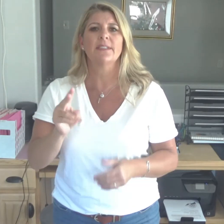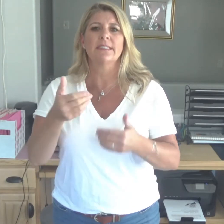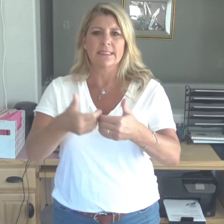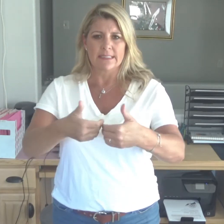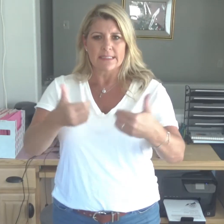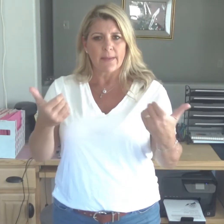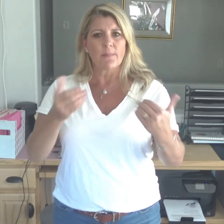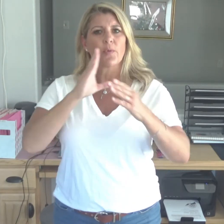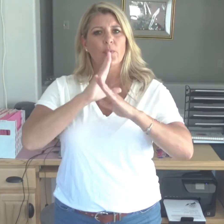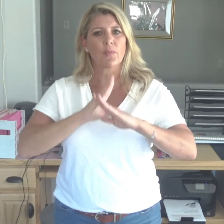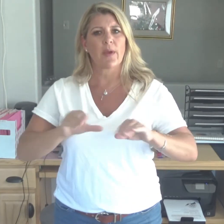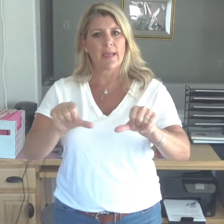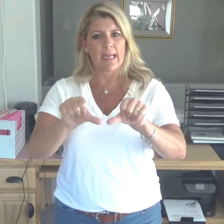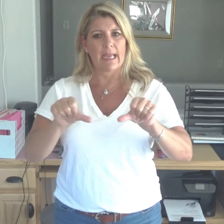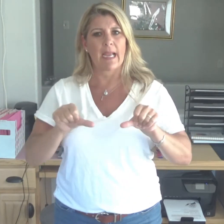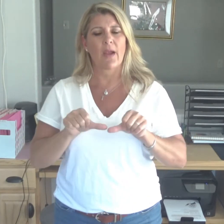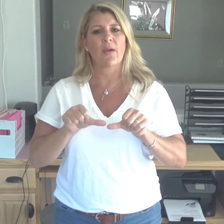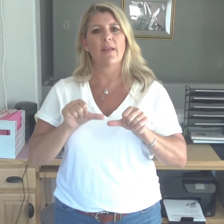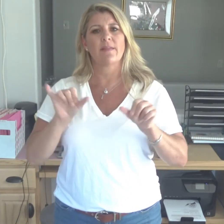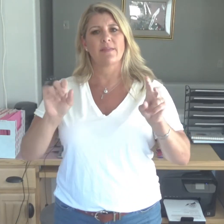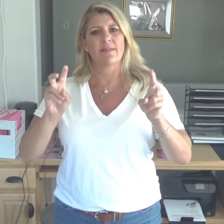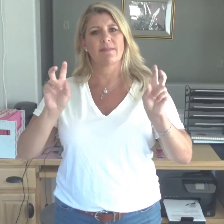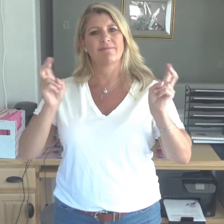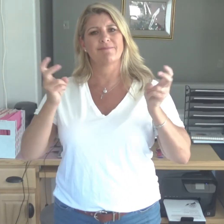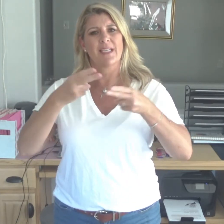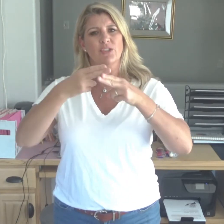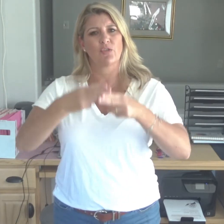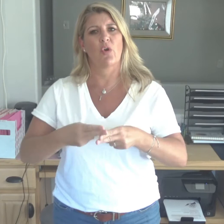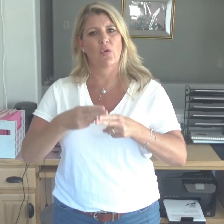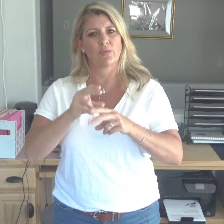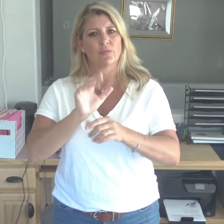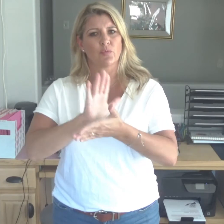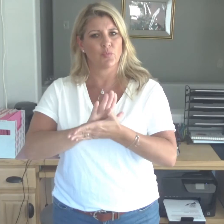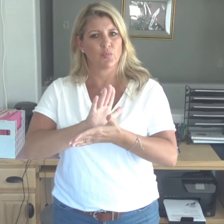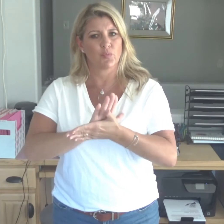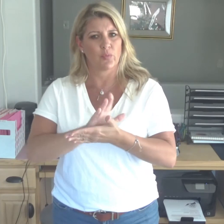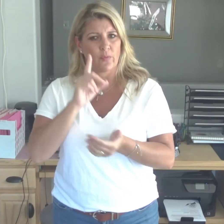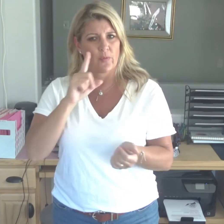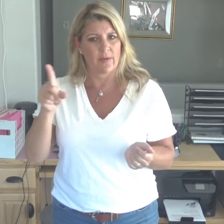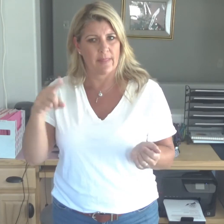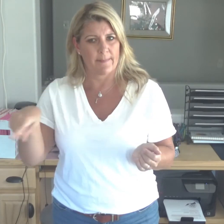having it near a TV, but having it in a quiet area that they can call their school.